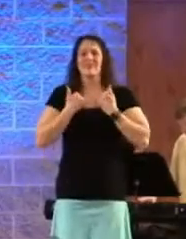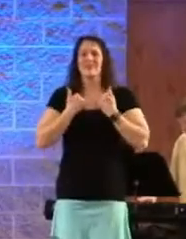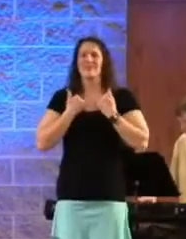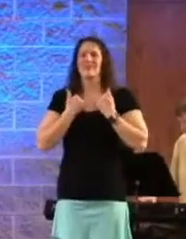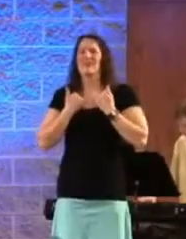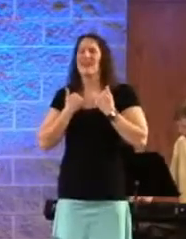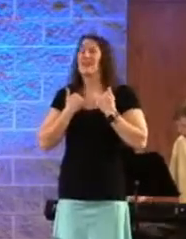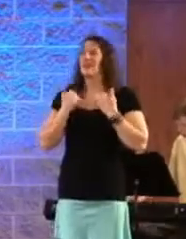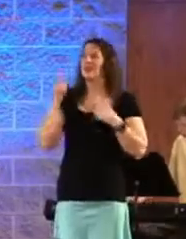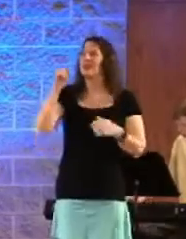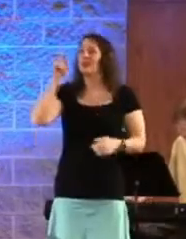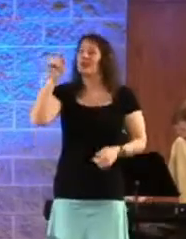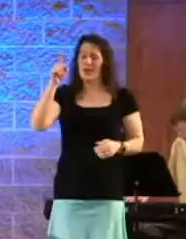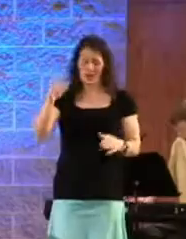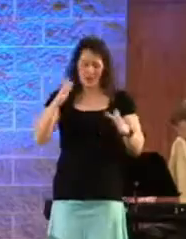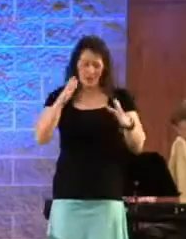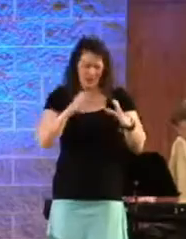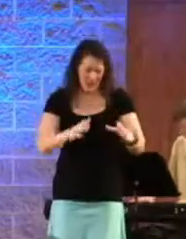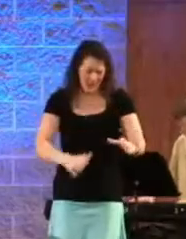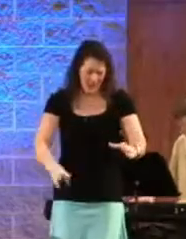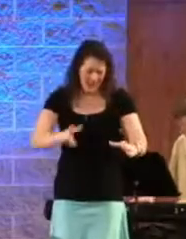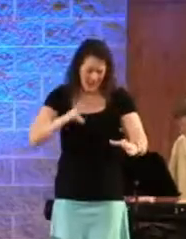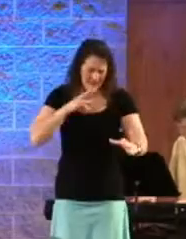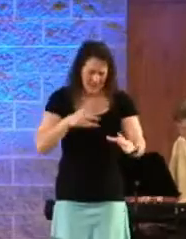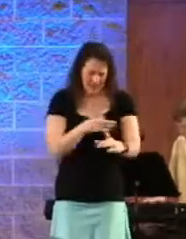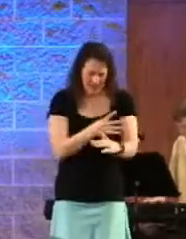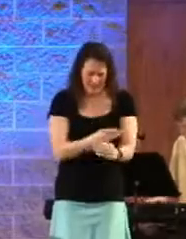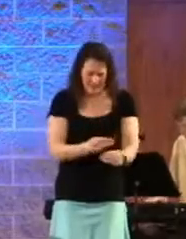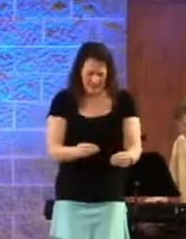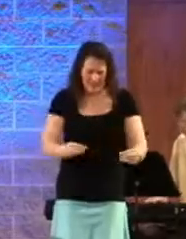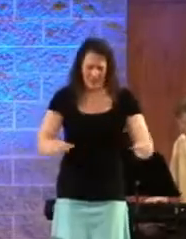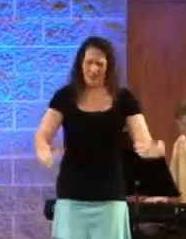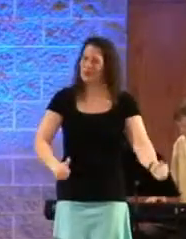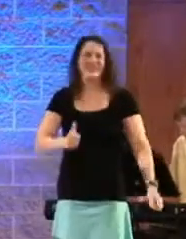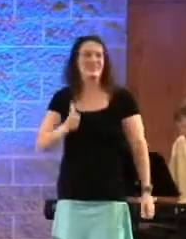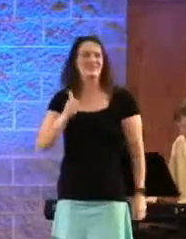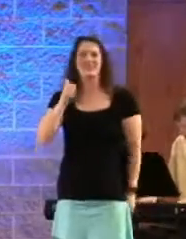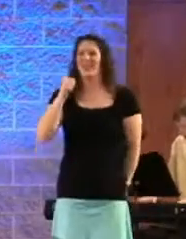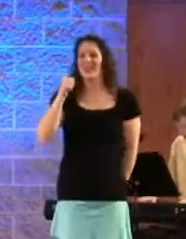life. You are the well that won't run dry.